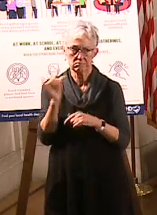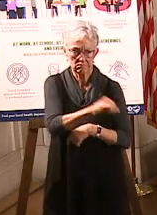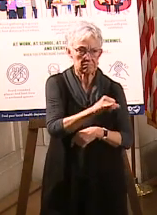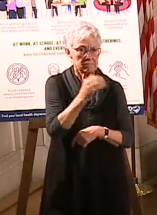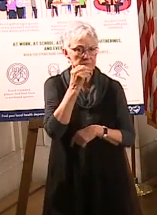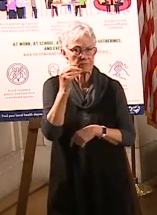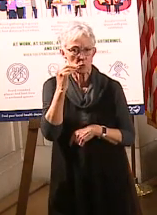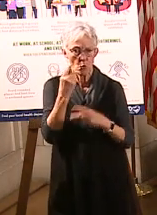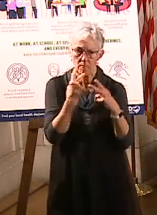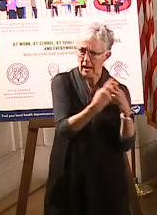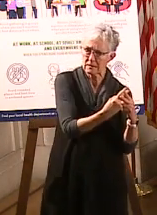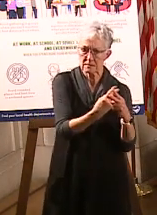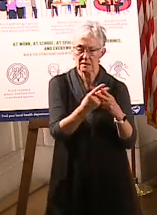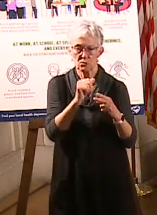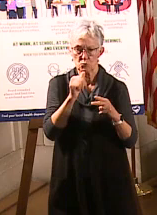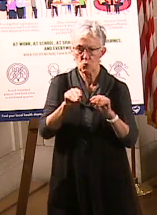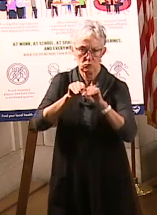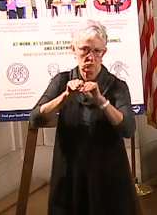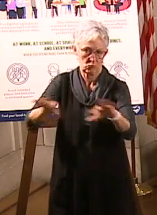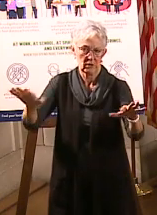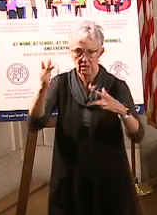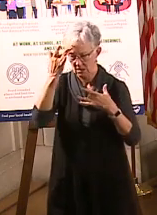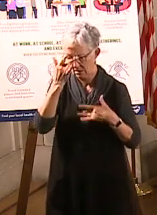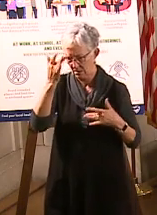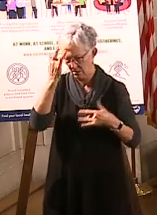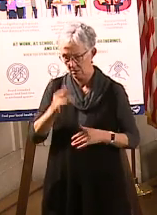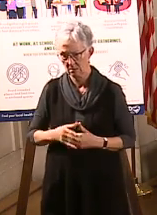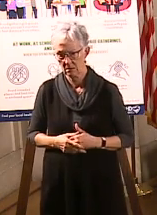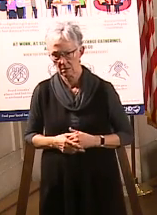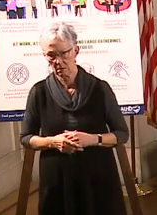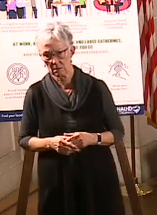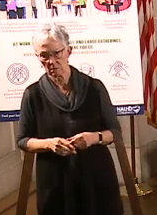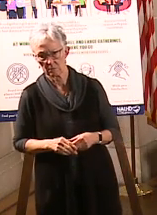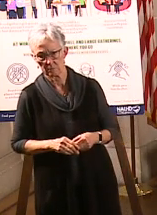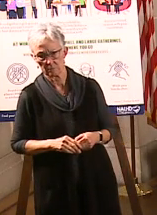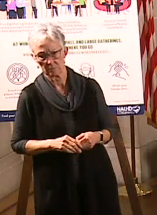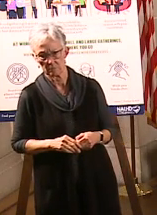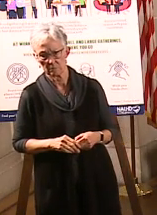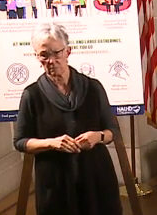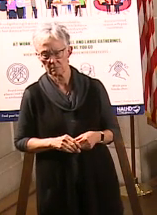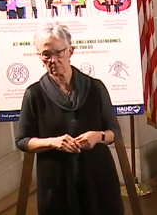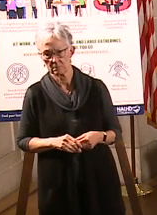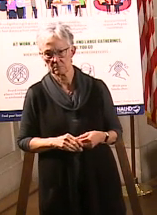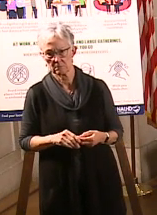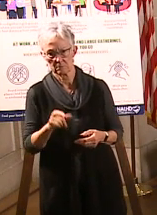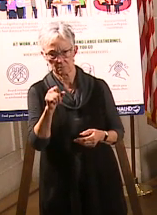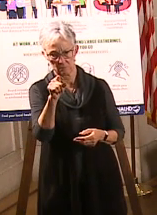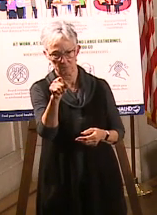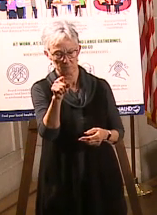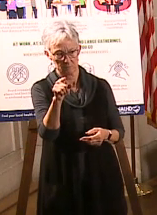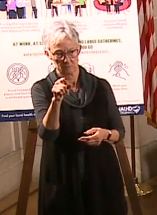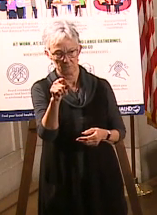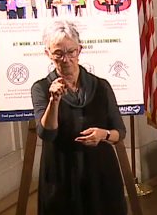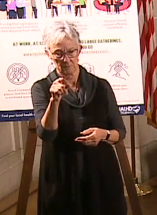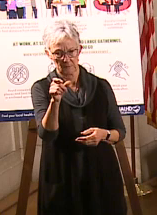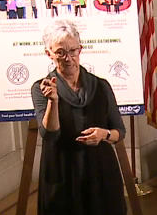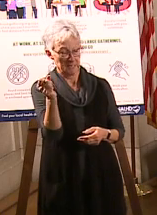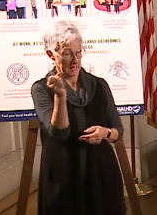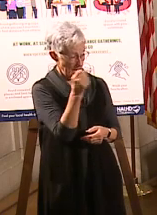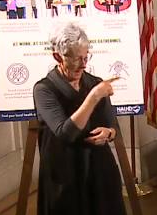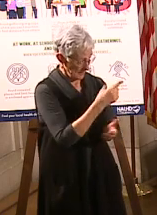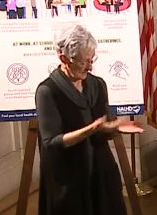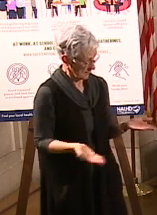virus. And is there any indication that this latches on to kids more than others, or